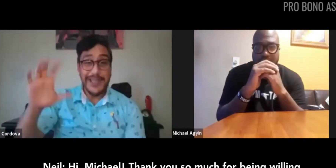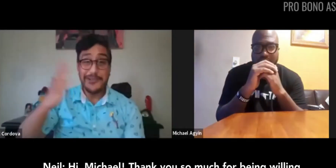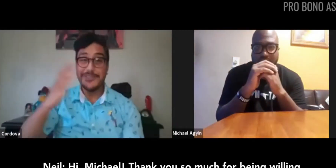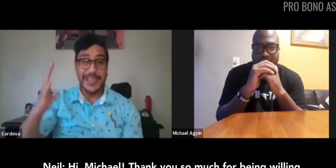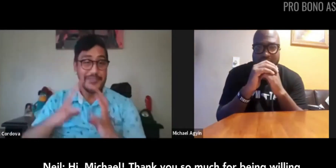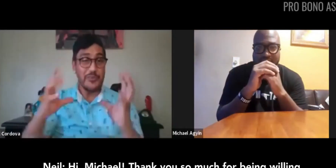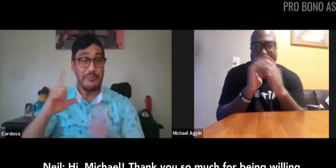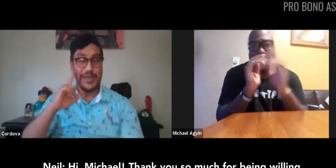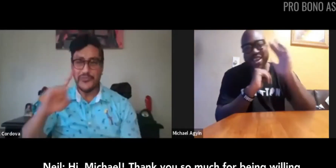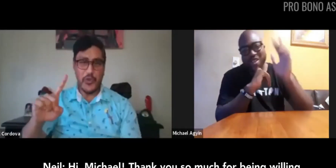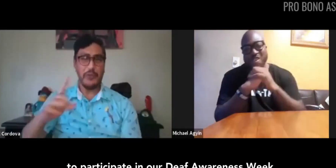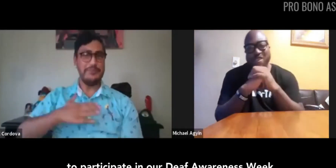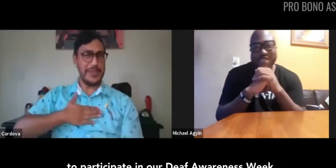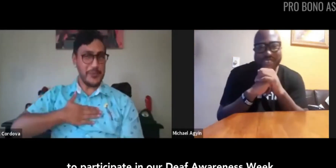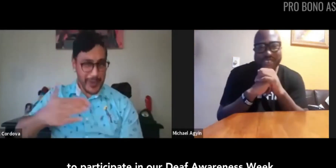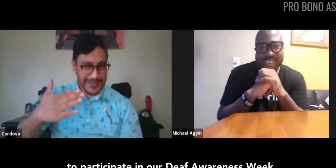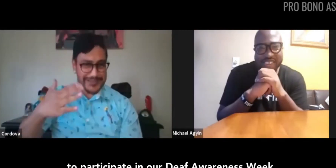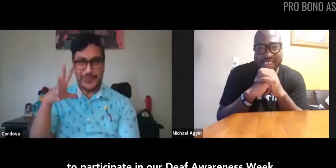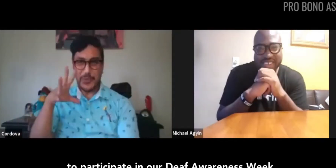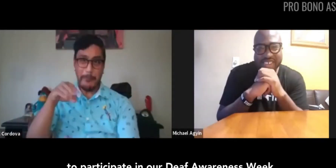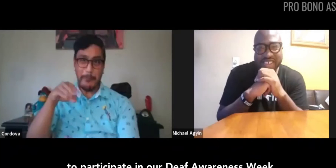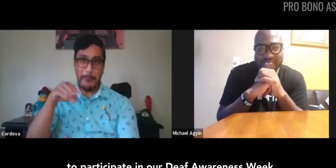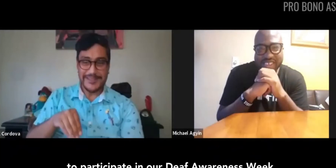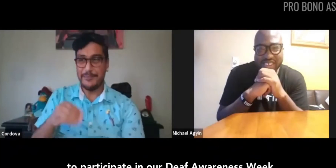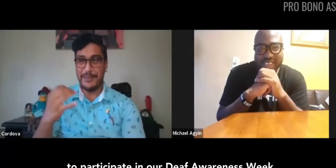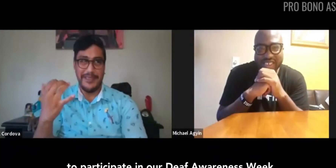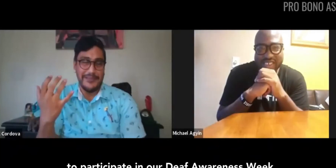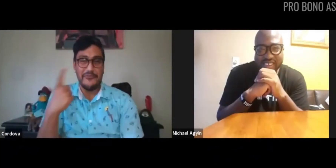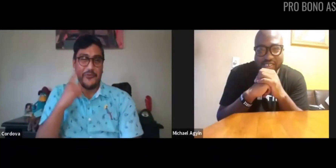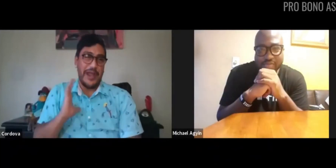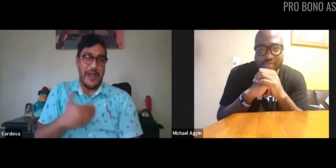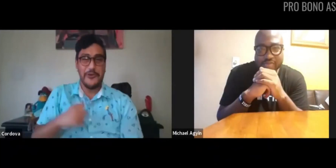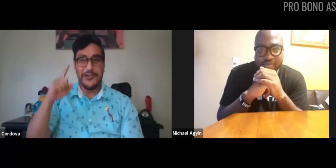Hi, Michael. Thank you so much for being willing to participate in our Deaf Awareness Week.